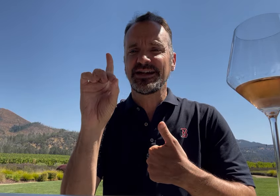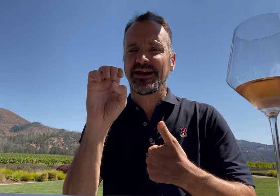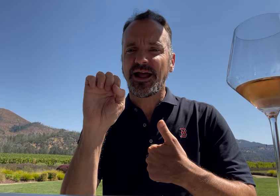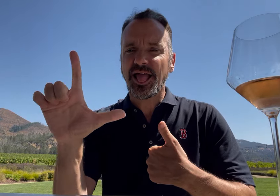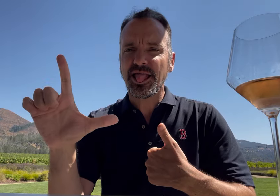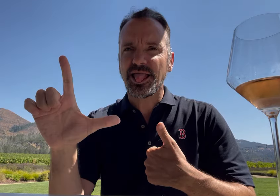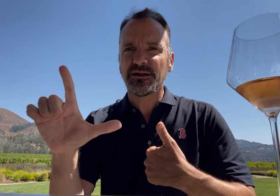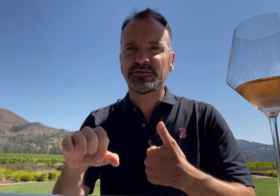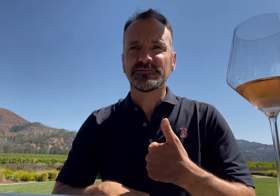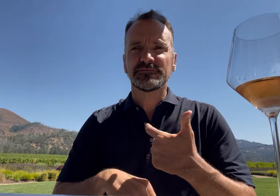Zinfandel